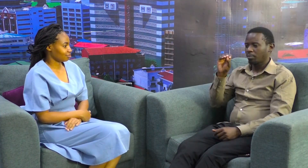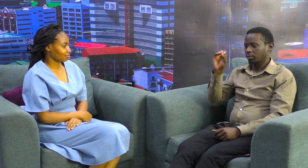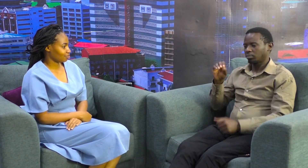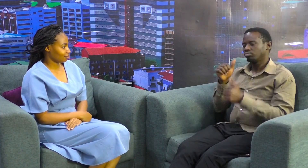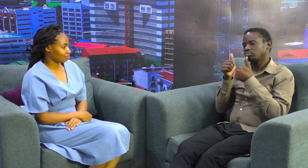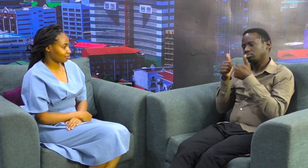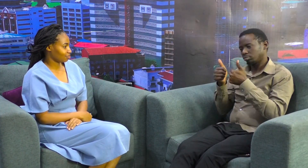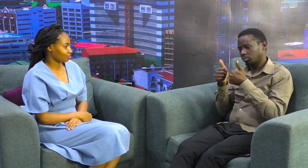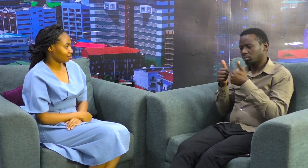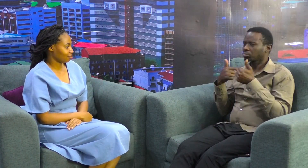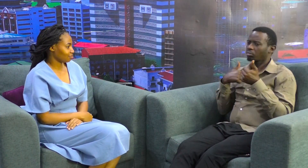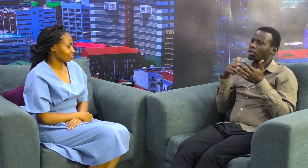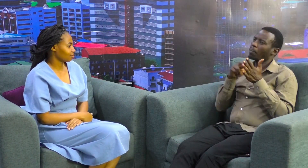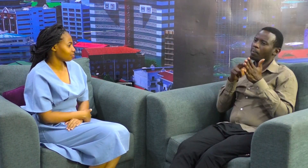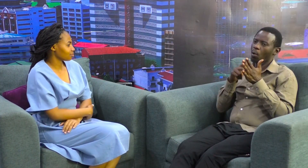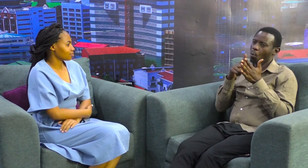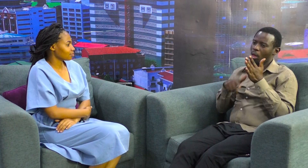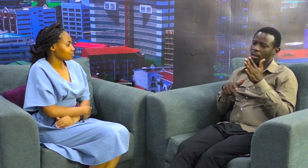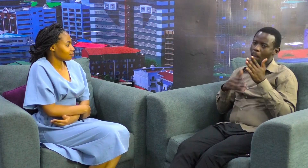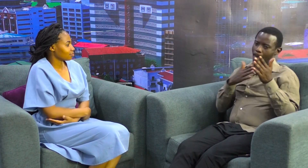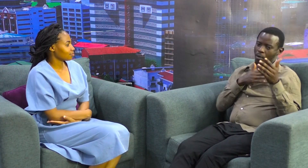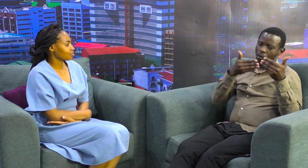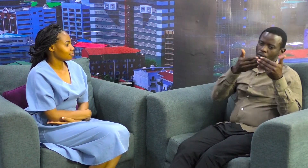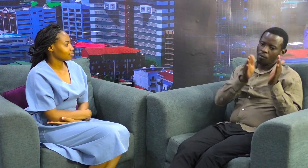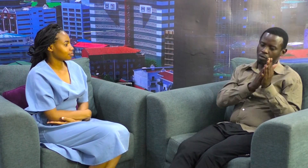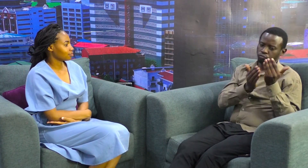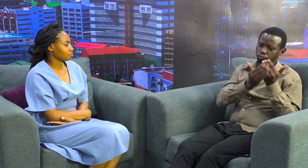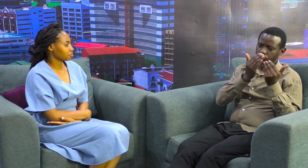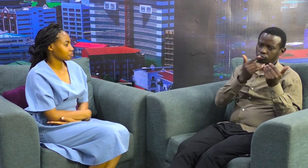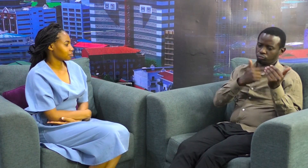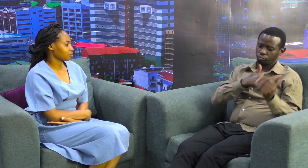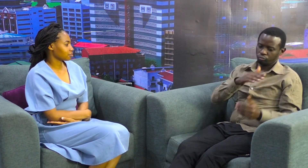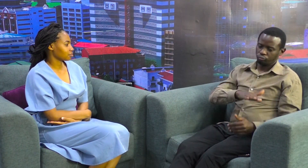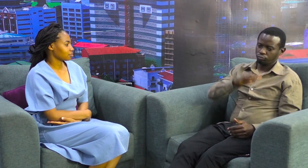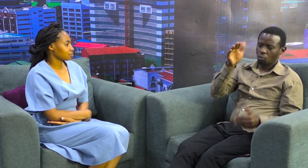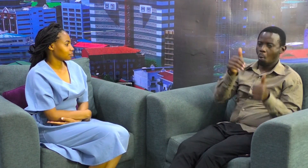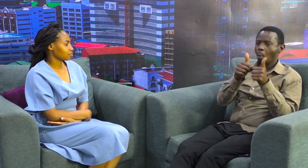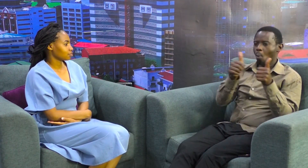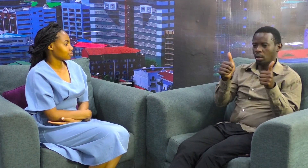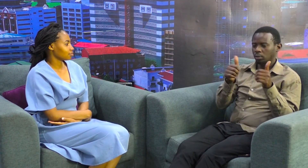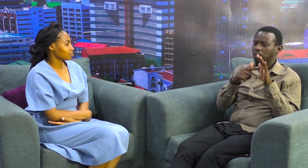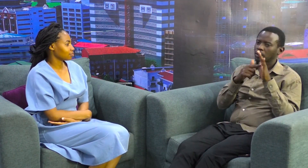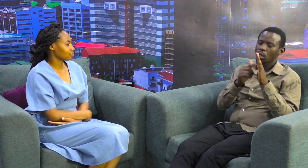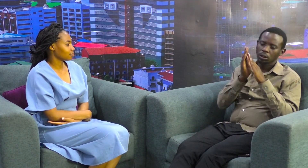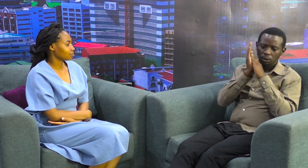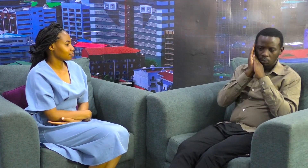50% bad and 50% good. My family the care that I got from my family was really